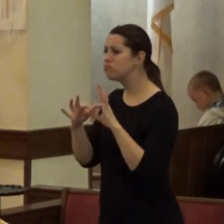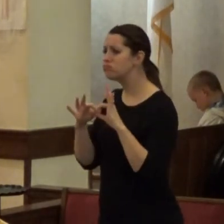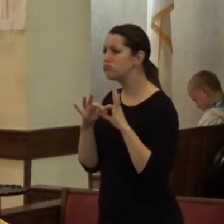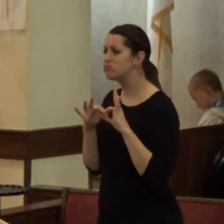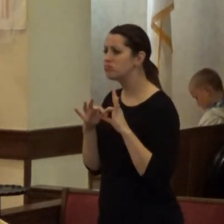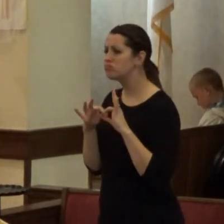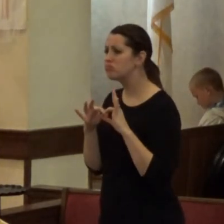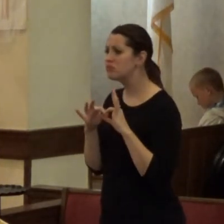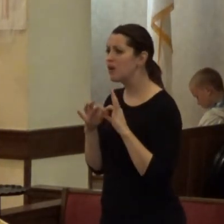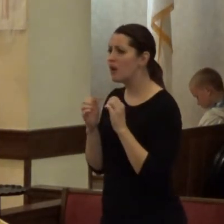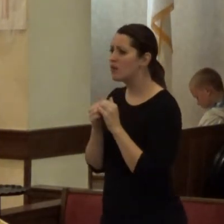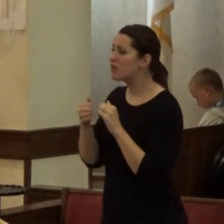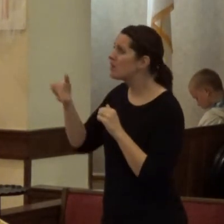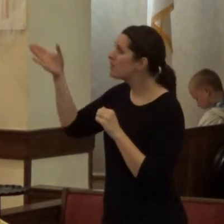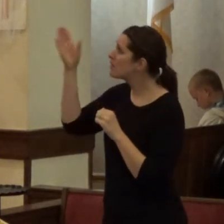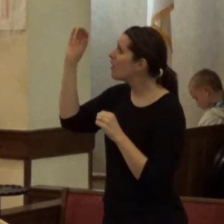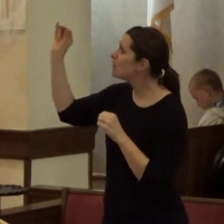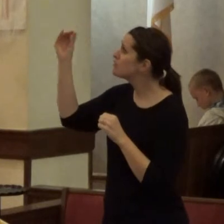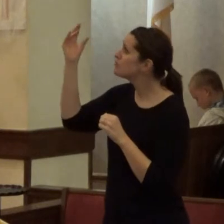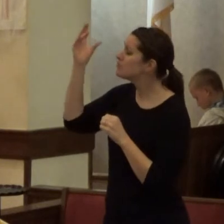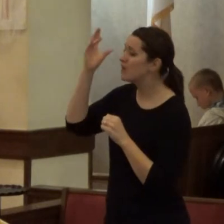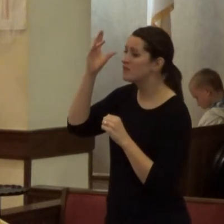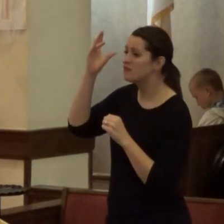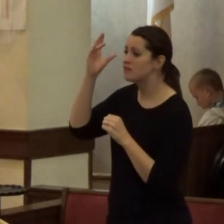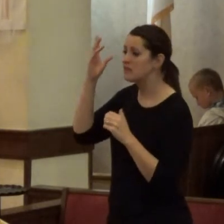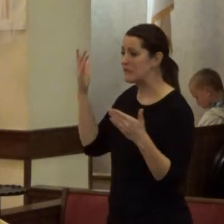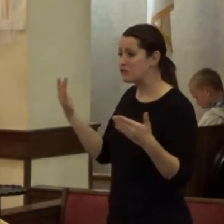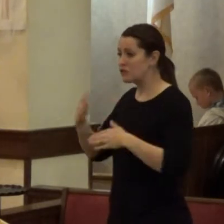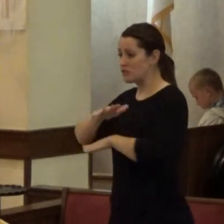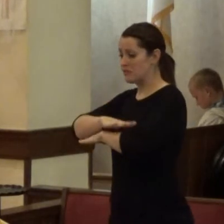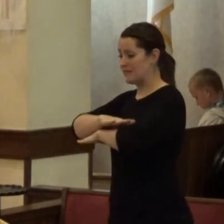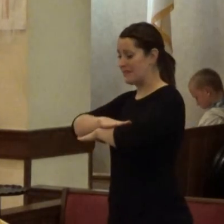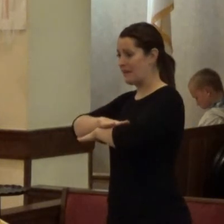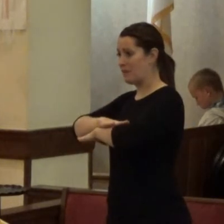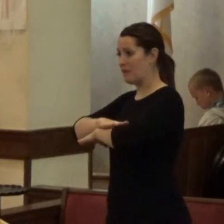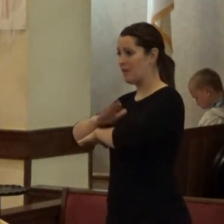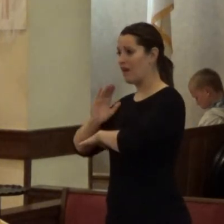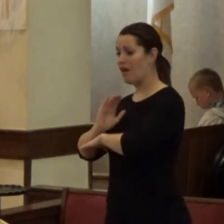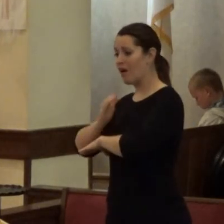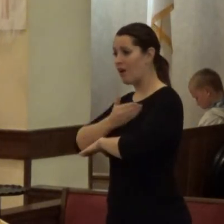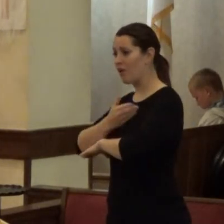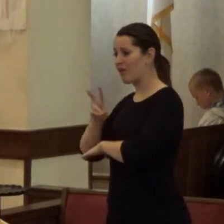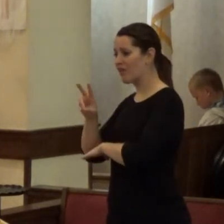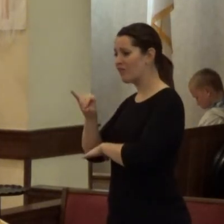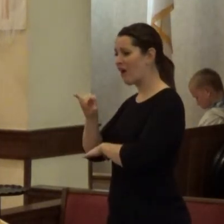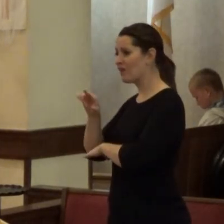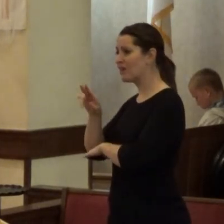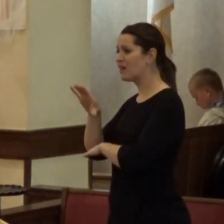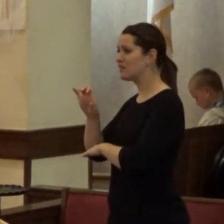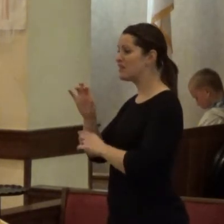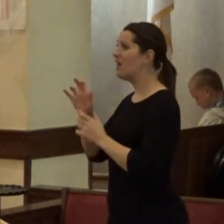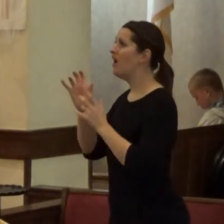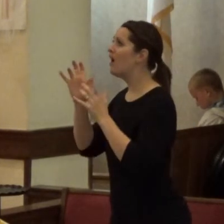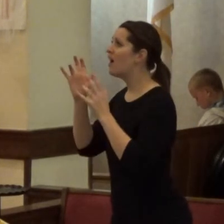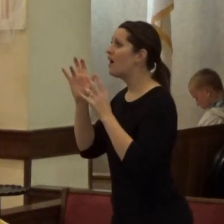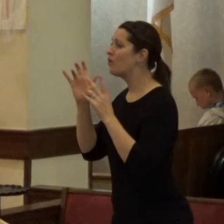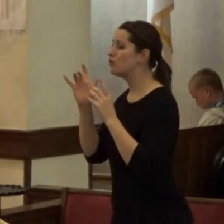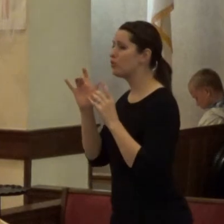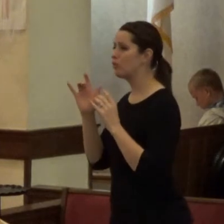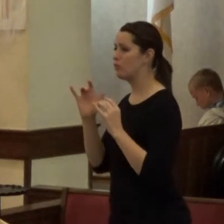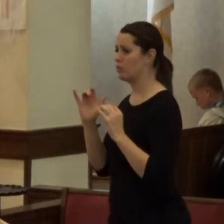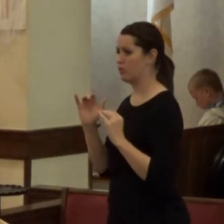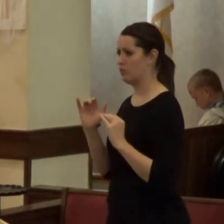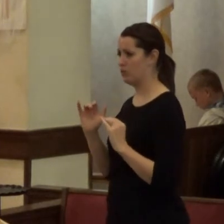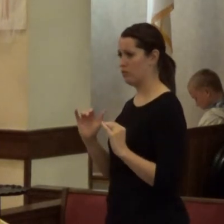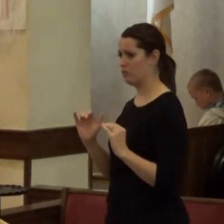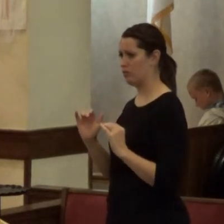in God's grace. Here at God's table, our violence is quieted at least for